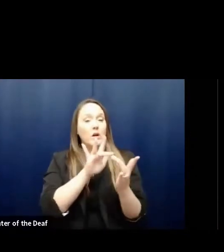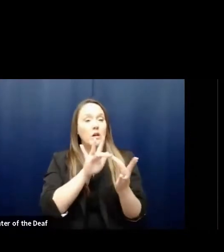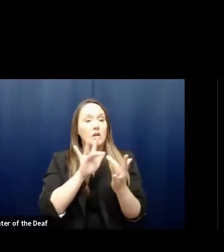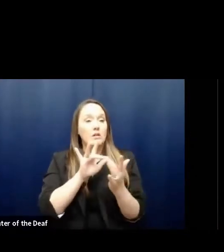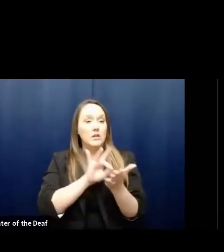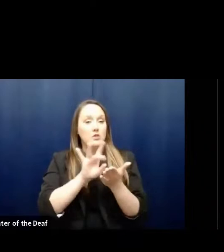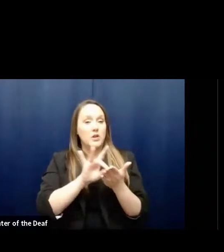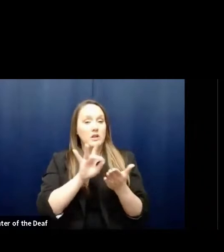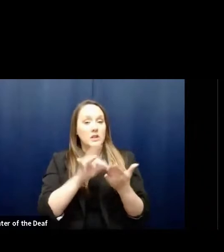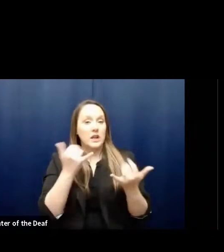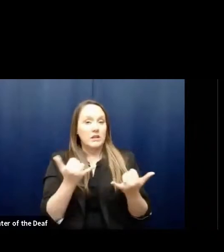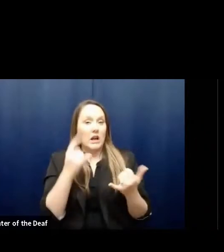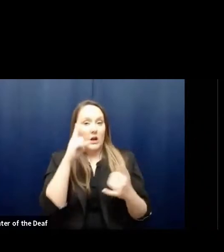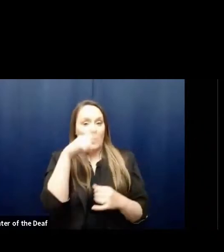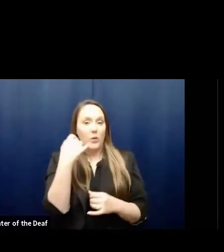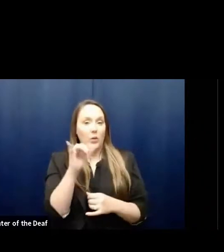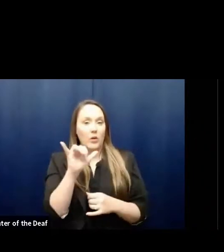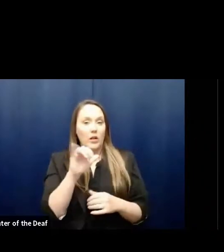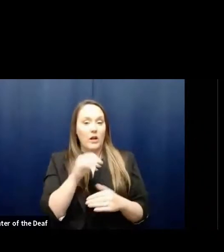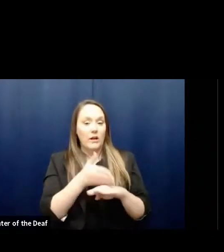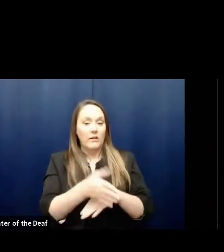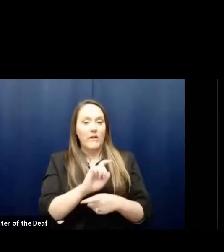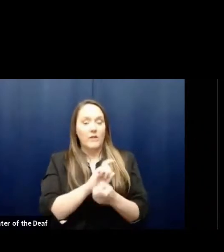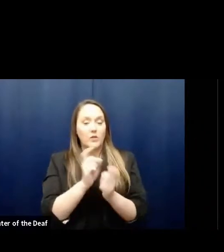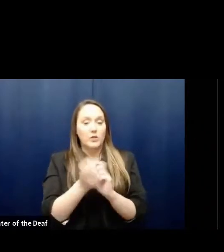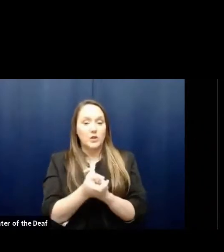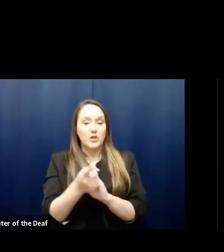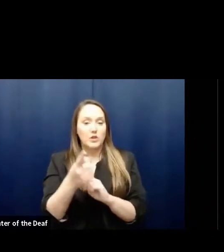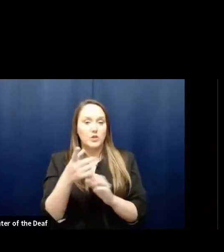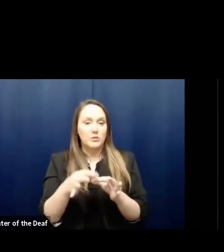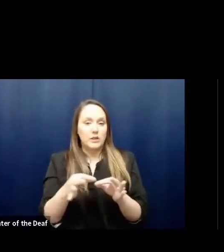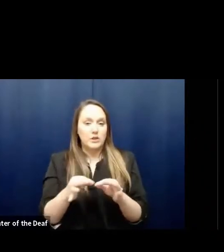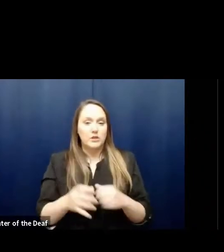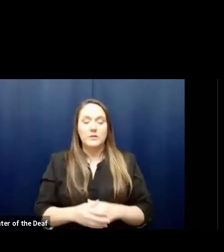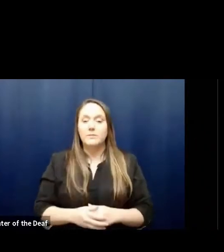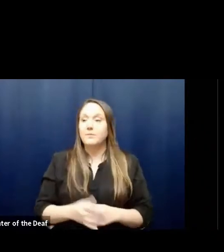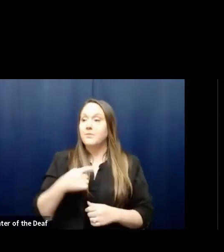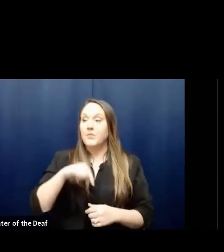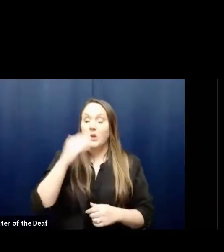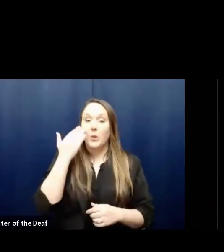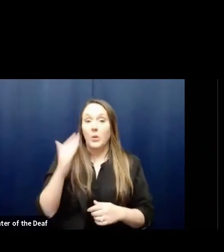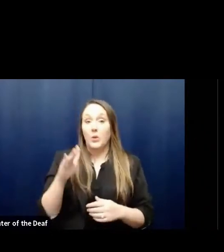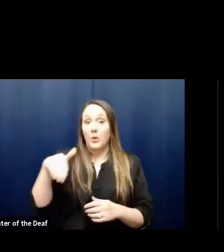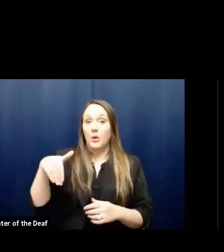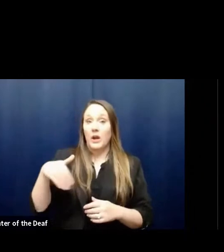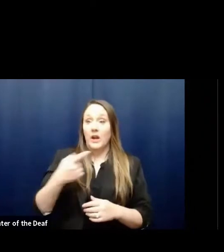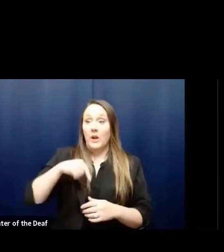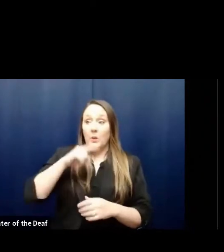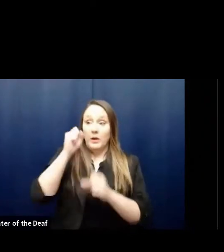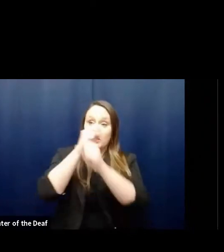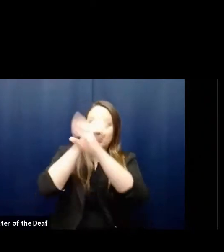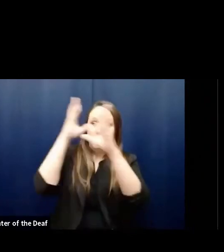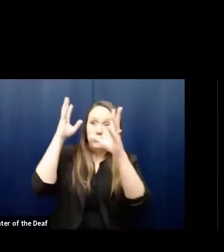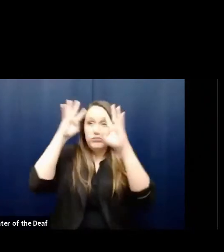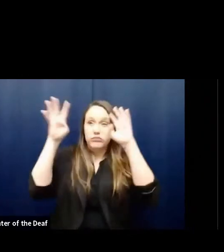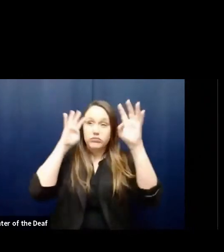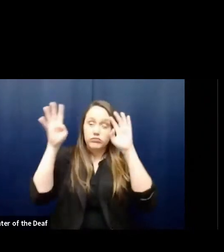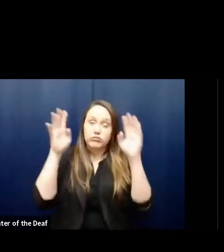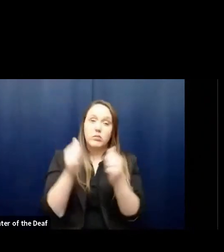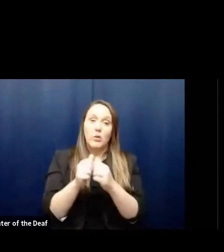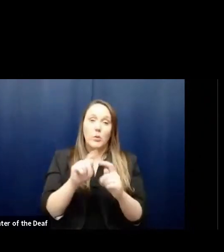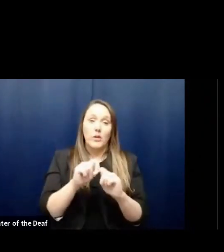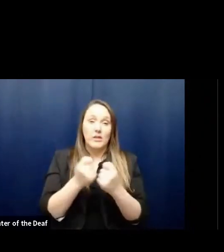like after these changes to resource allocation you just mentioned? Well, we don't know yet. We're just brainstorming with our team to kind of try to figure that